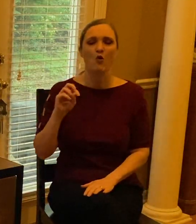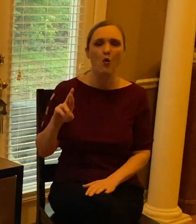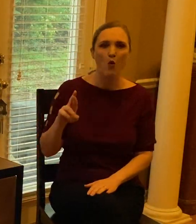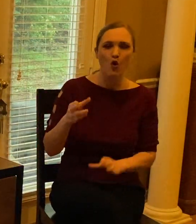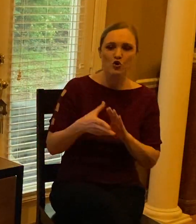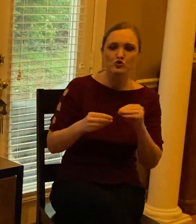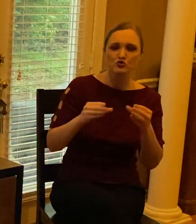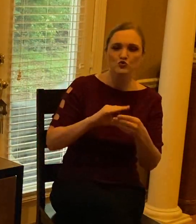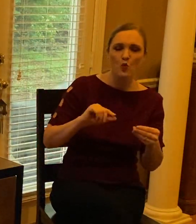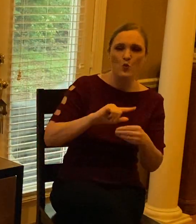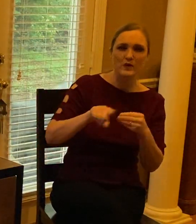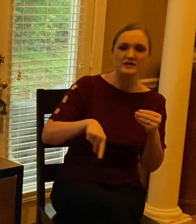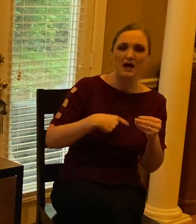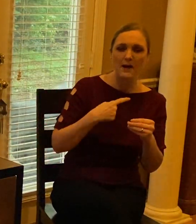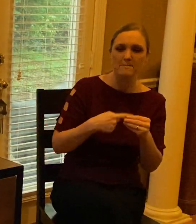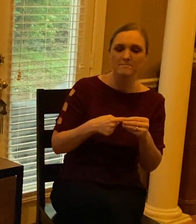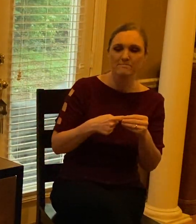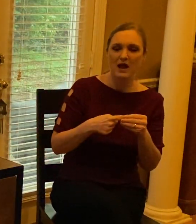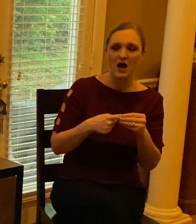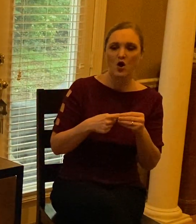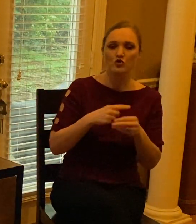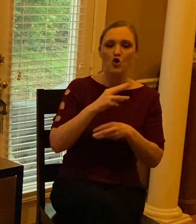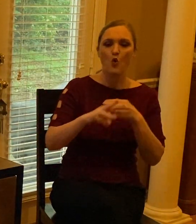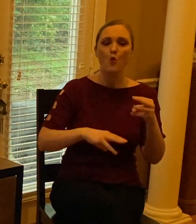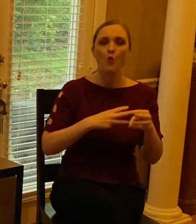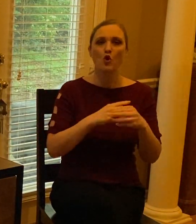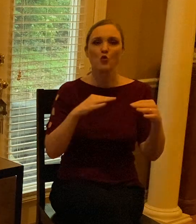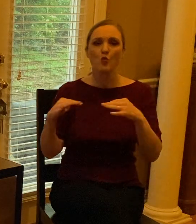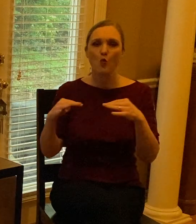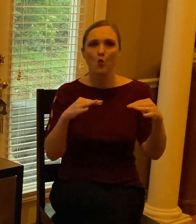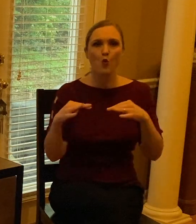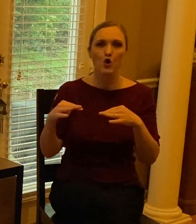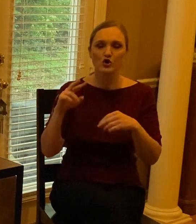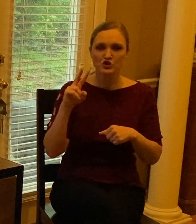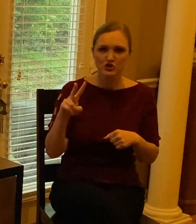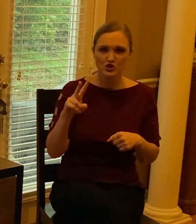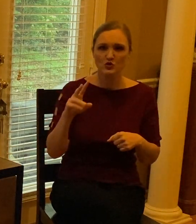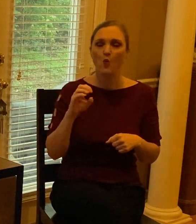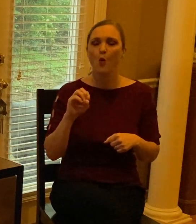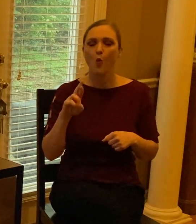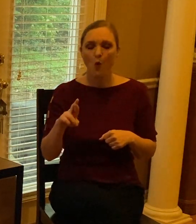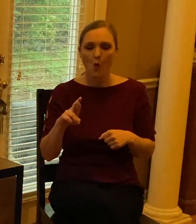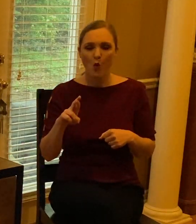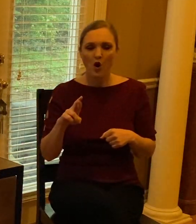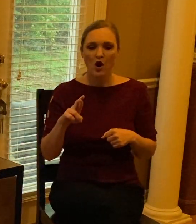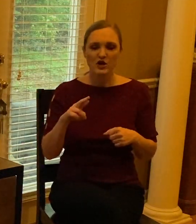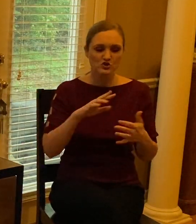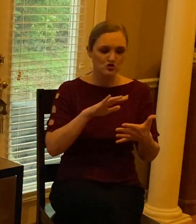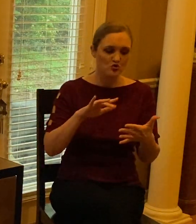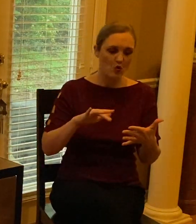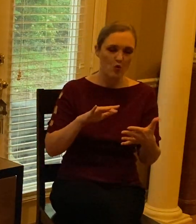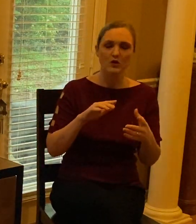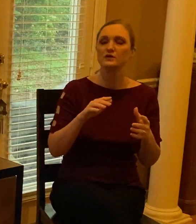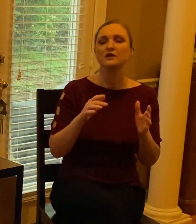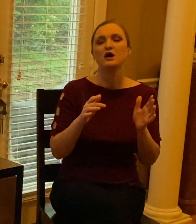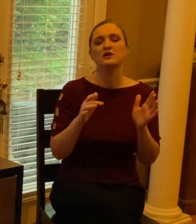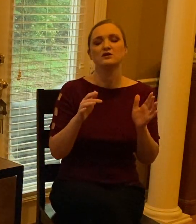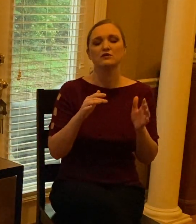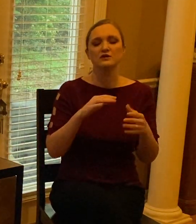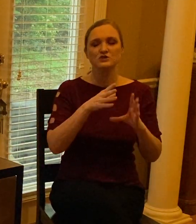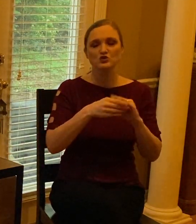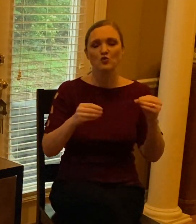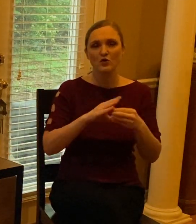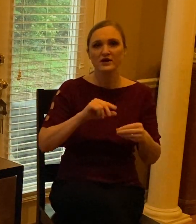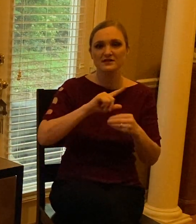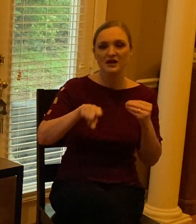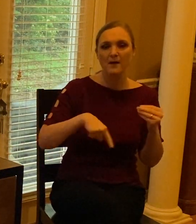around detailed historical accounts from World War II, or around the center column personal interest story on the front page of the